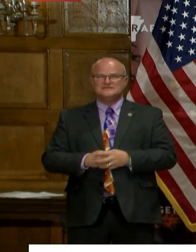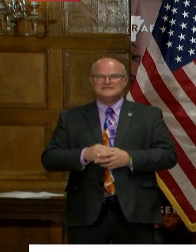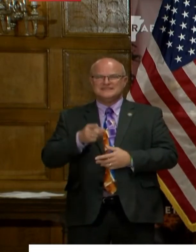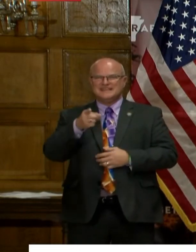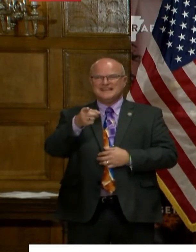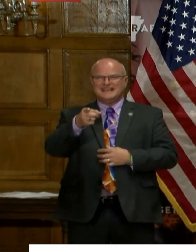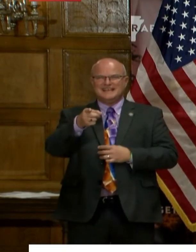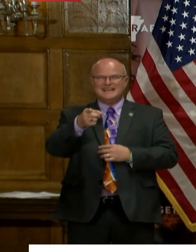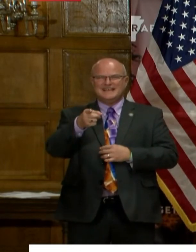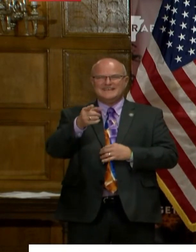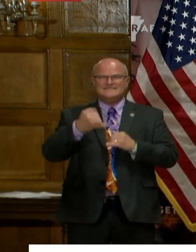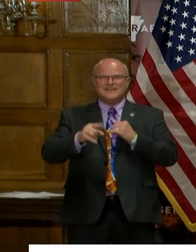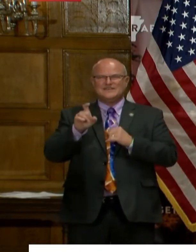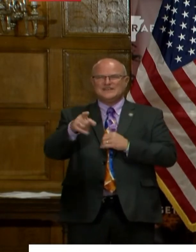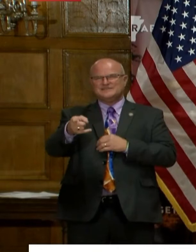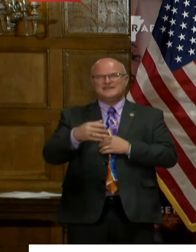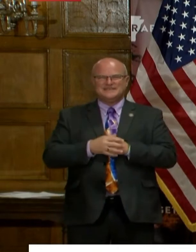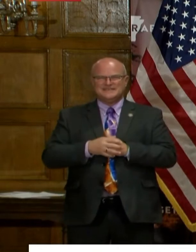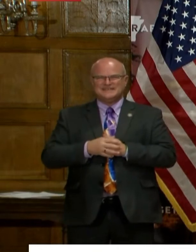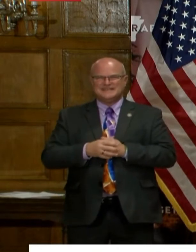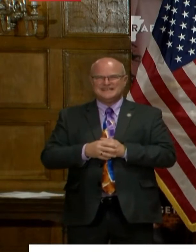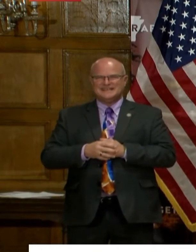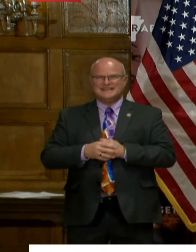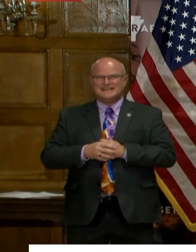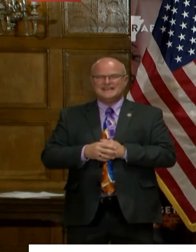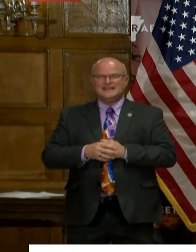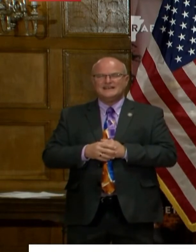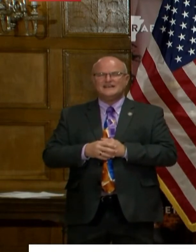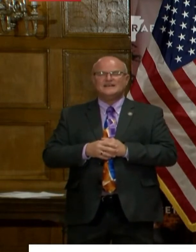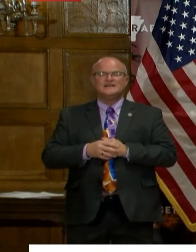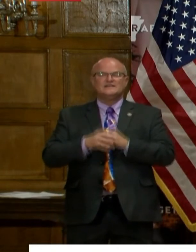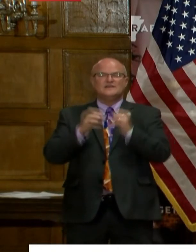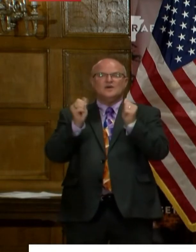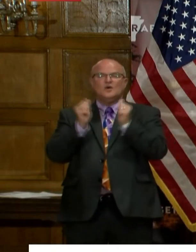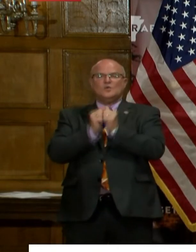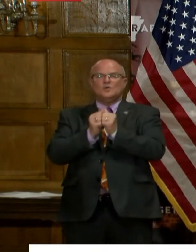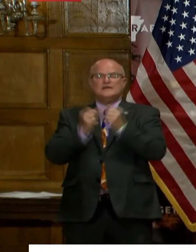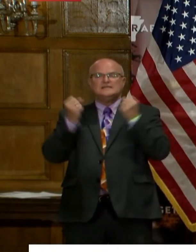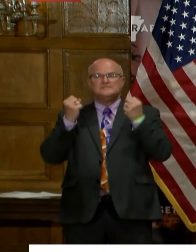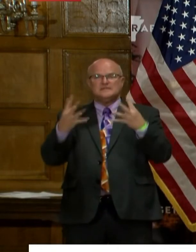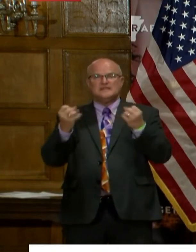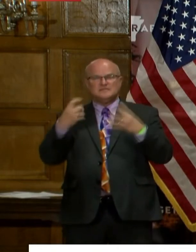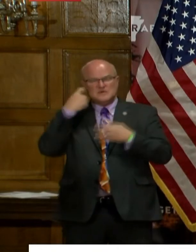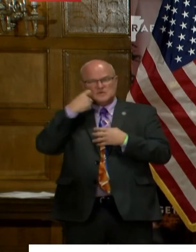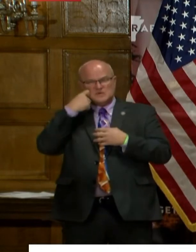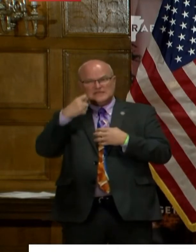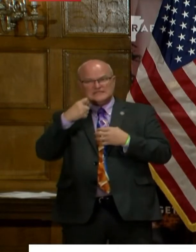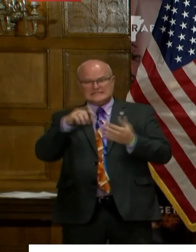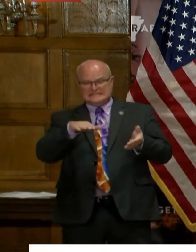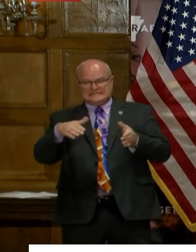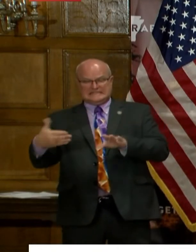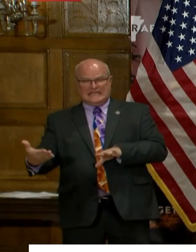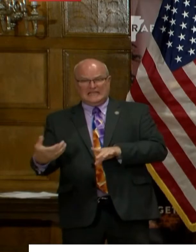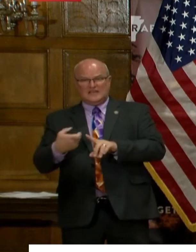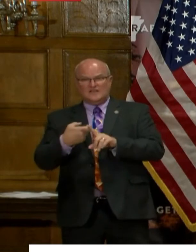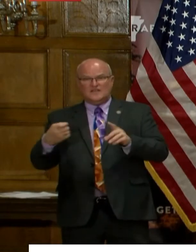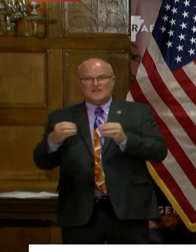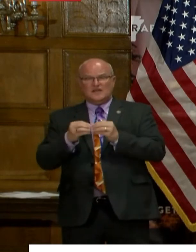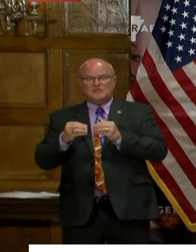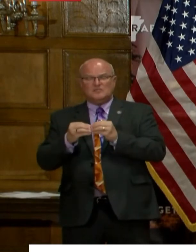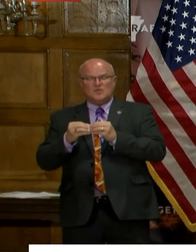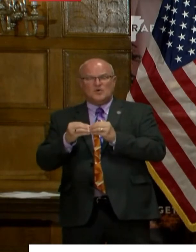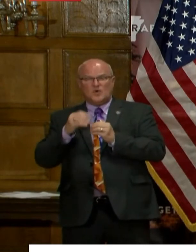Jay, final question maybe. Well, I heard something else. With the majority of some of the more recent deaths being from that more